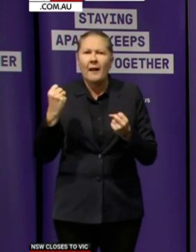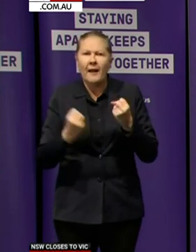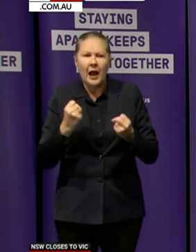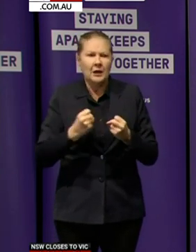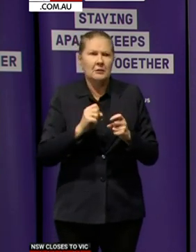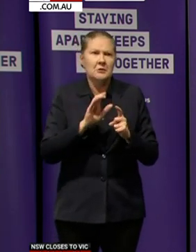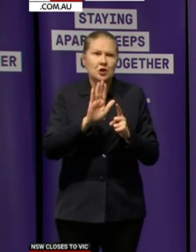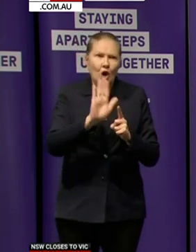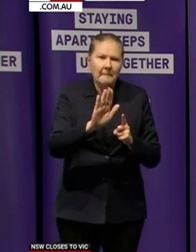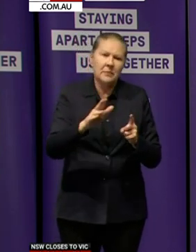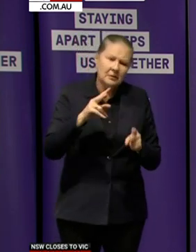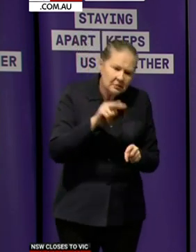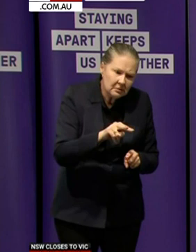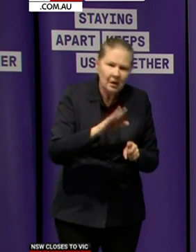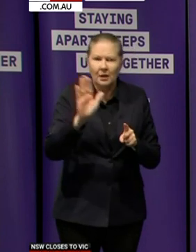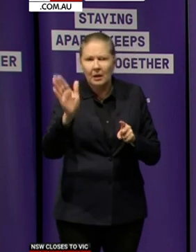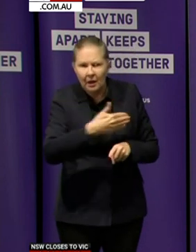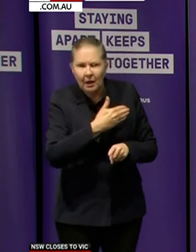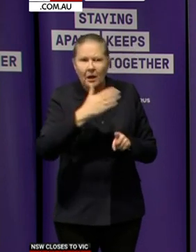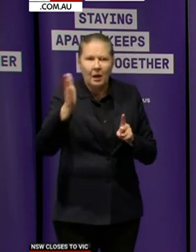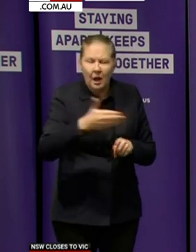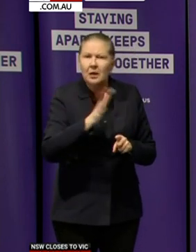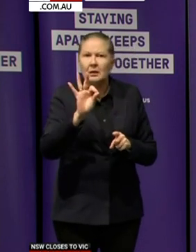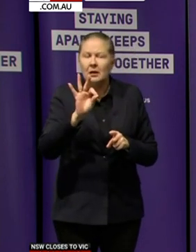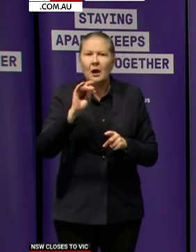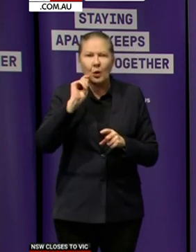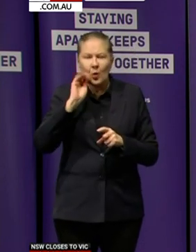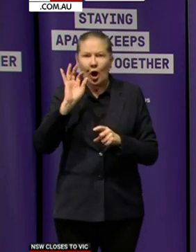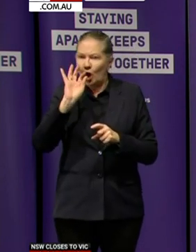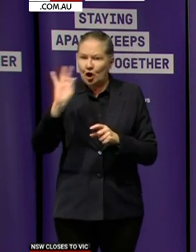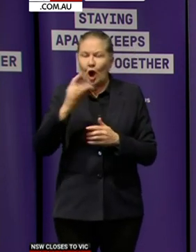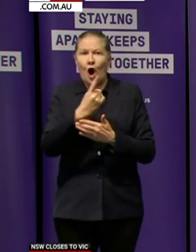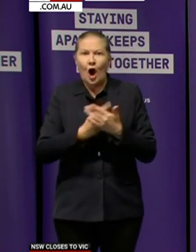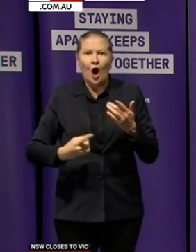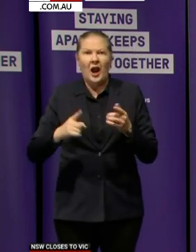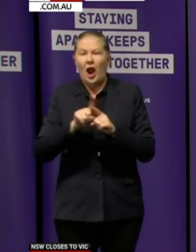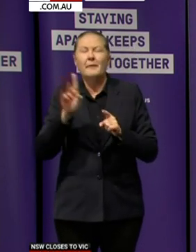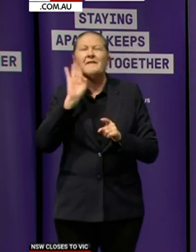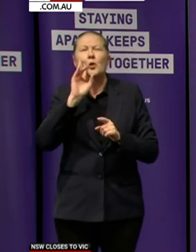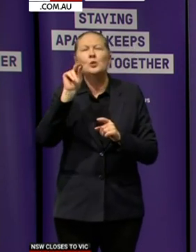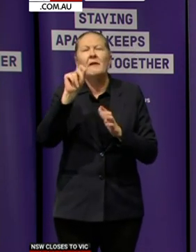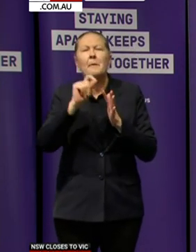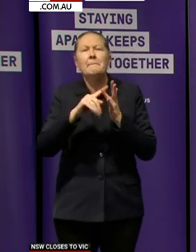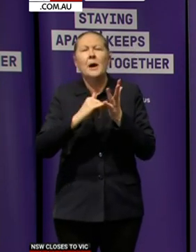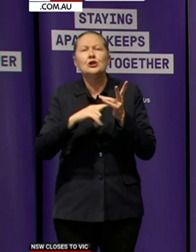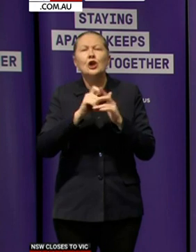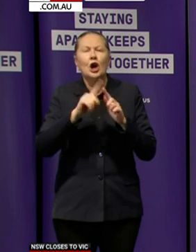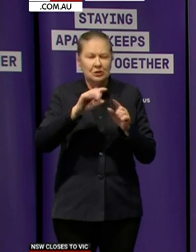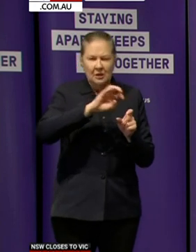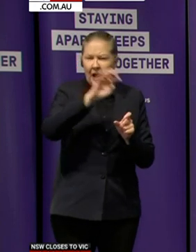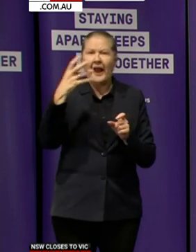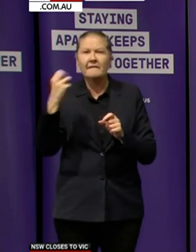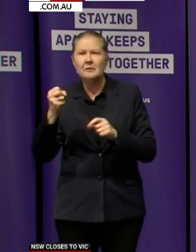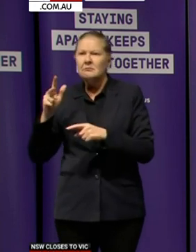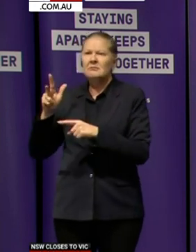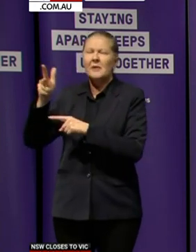taken in those 12 postcodes that are locked down. It will be booze bus type arrangements on main